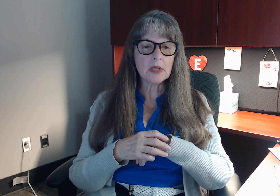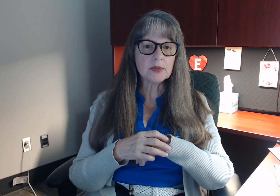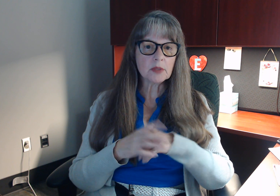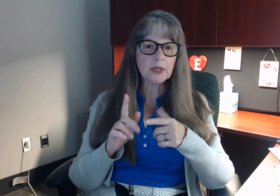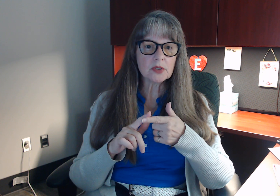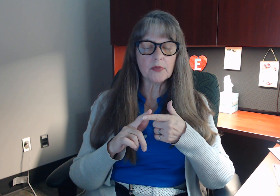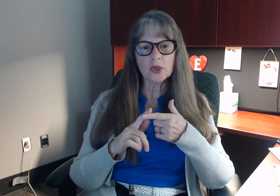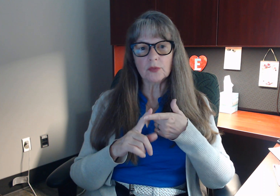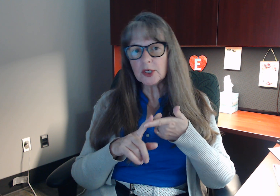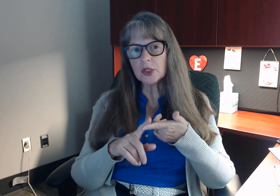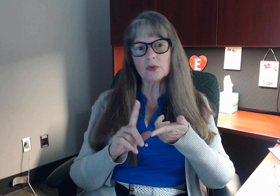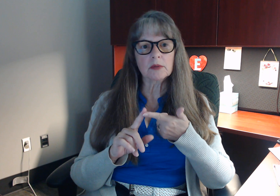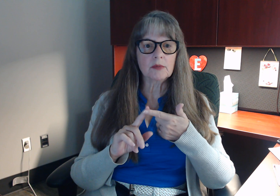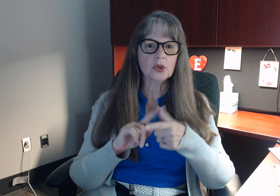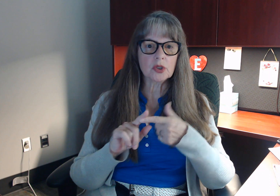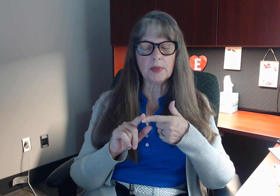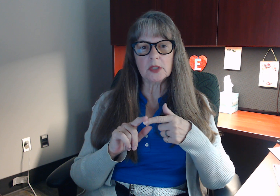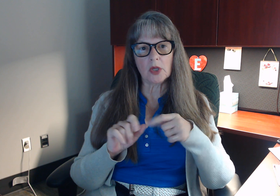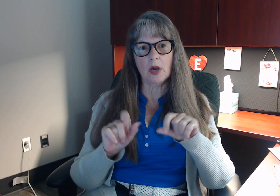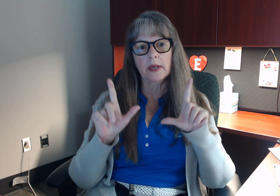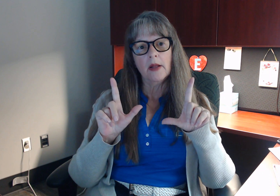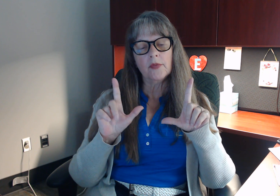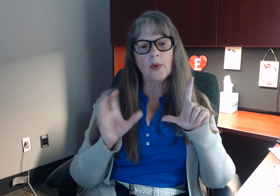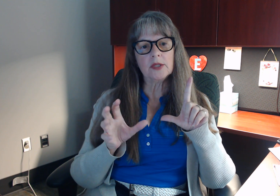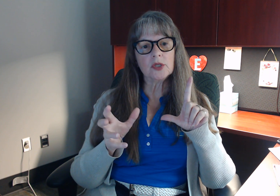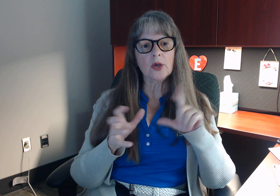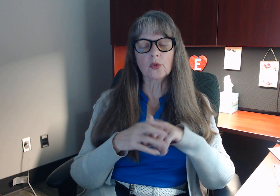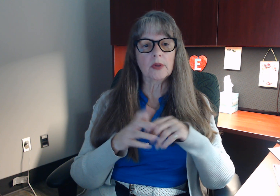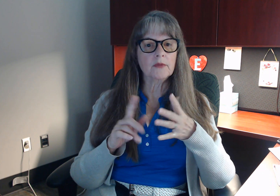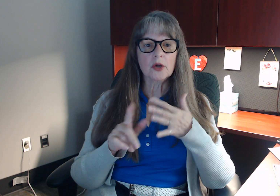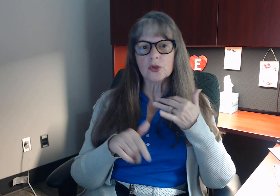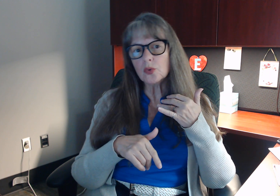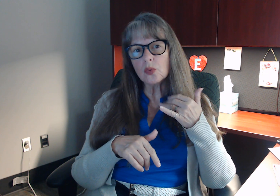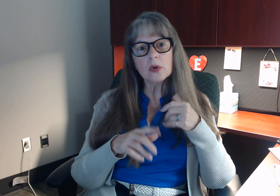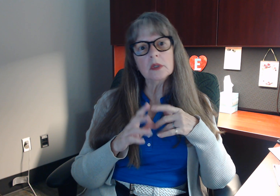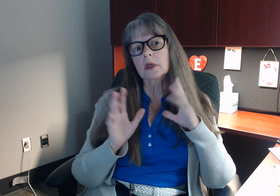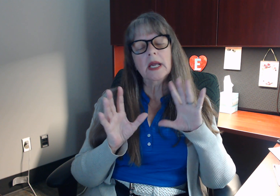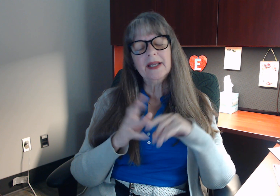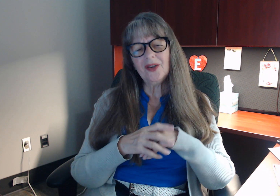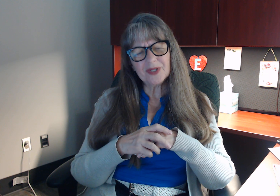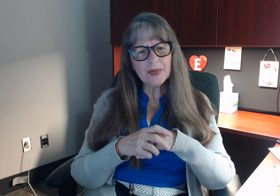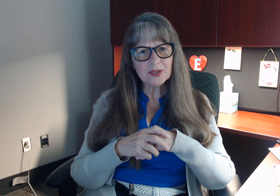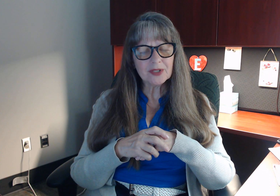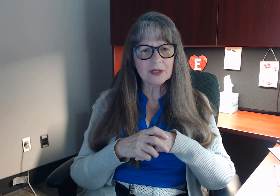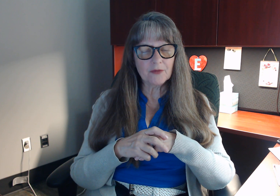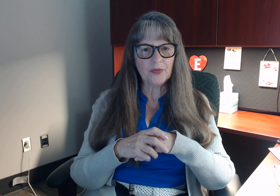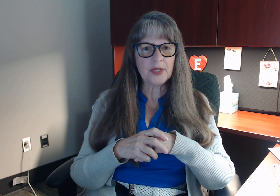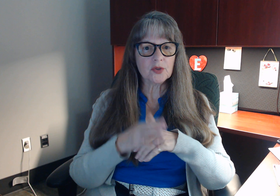it depends on the generation, or sometimes it just depends on the way it's done, or where they've gone to school, or it depends on different things. So it's